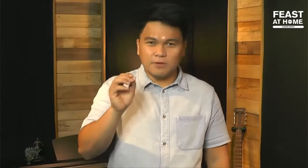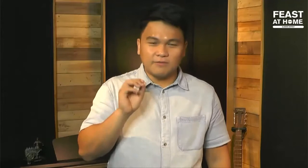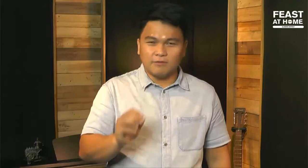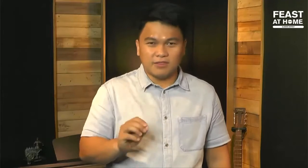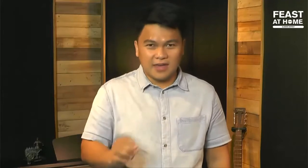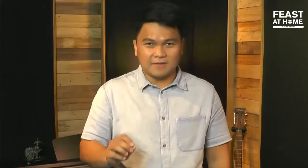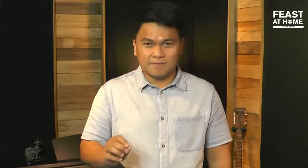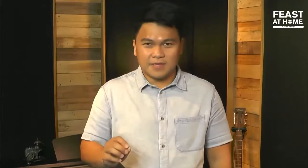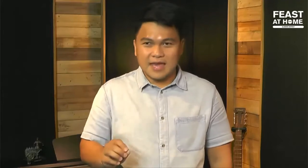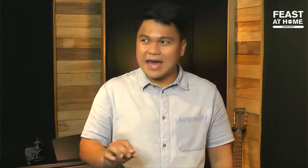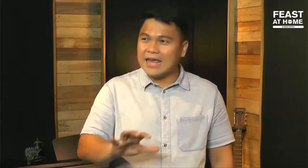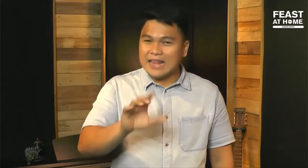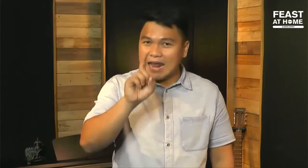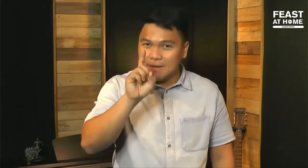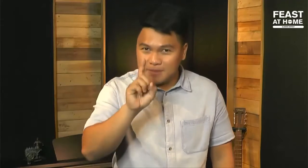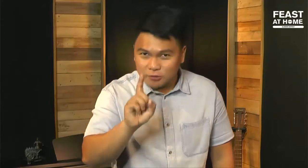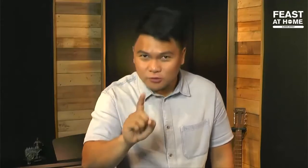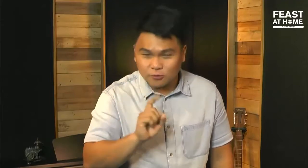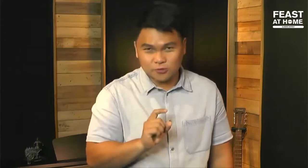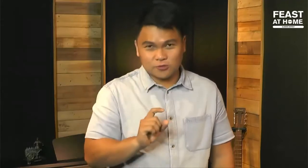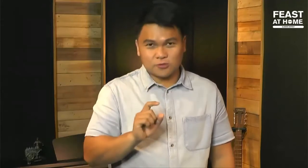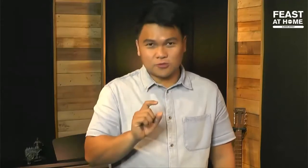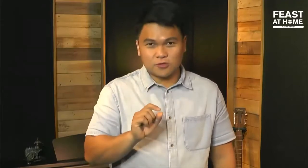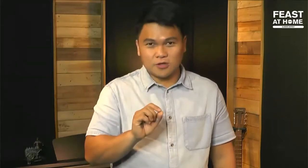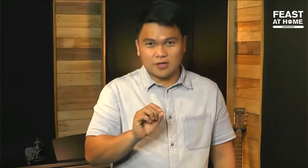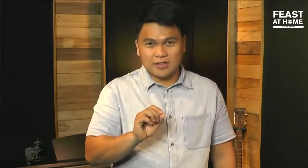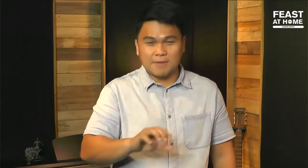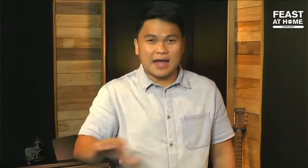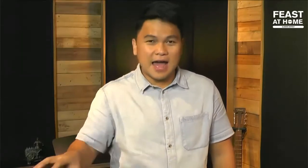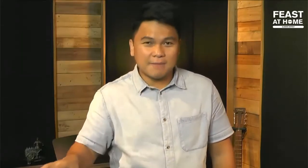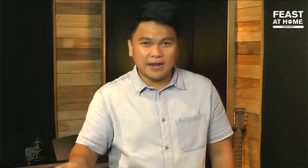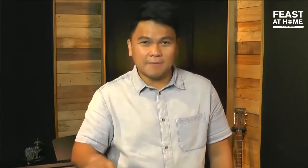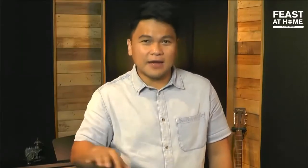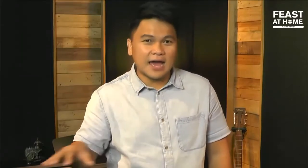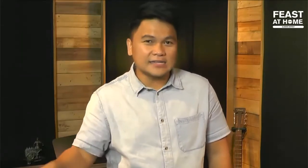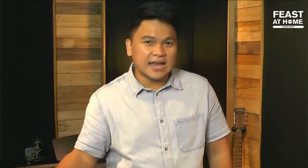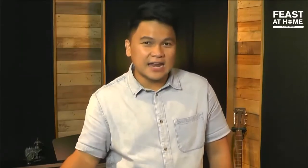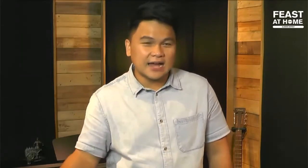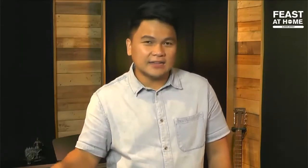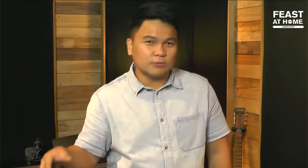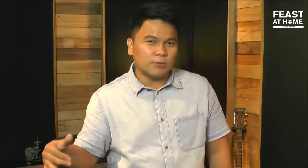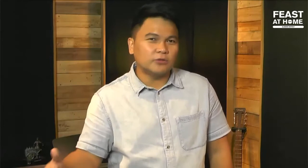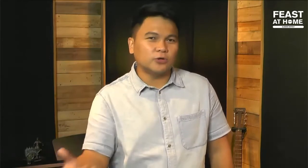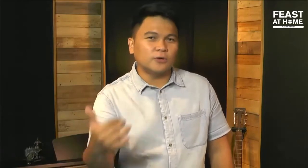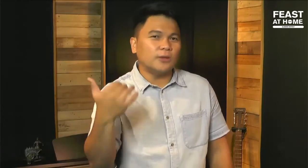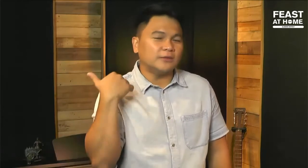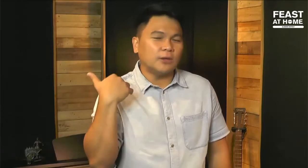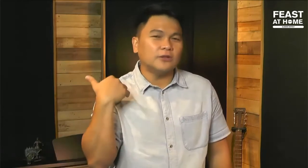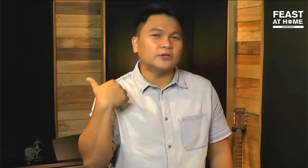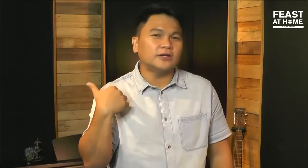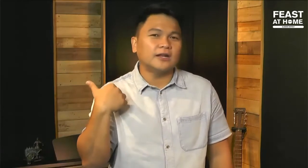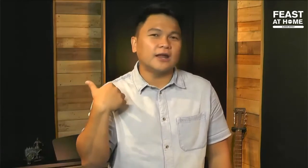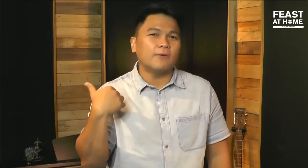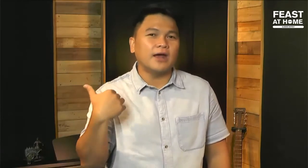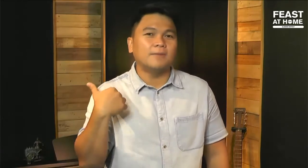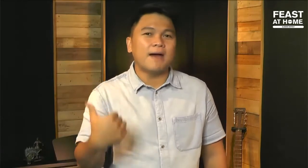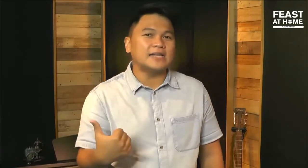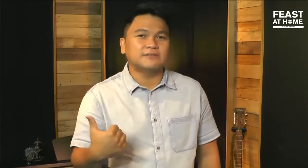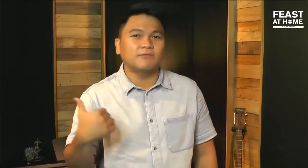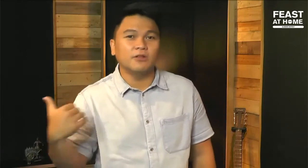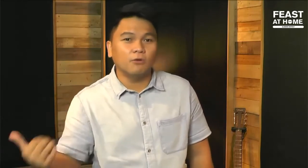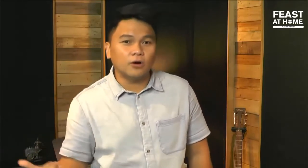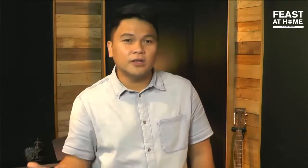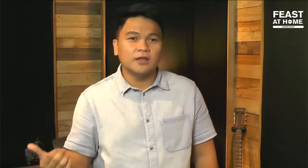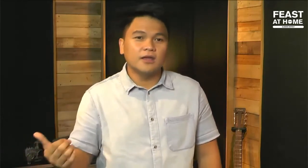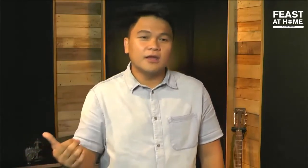here's the beautiful thing. Kahit na alam ng Diyos na magkakamali, magkakasala, that we will turn away our backs